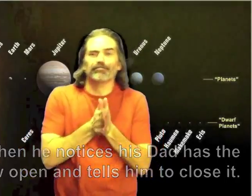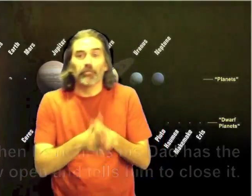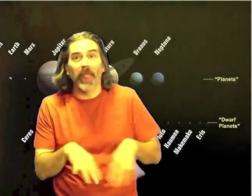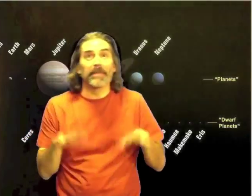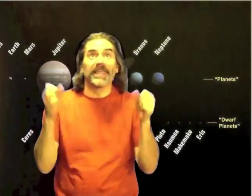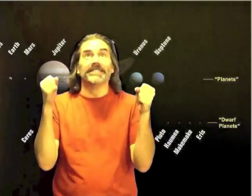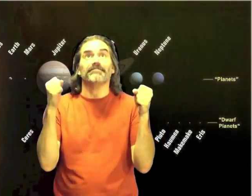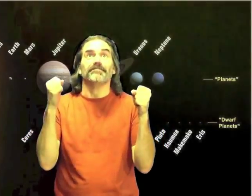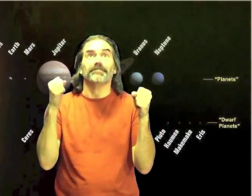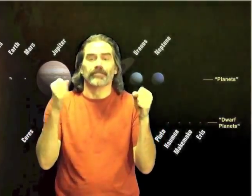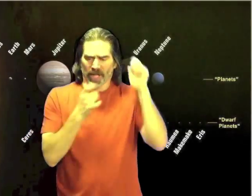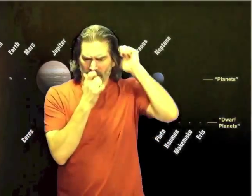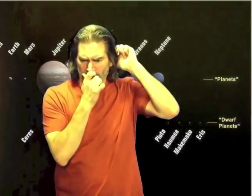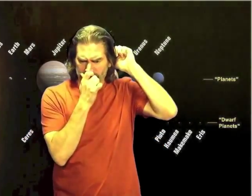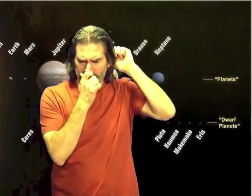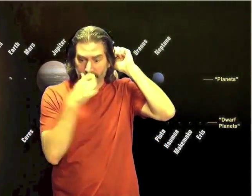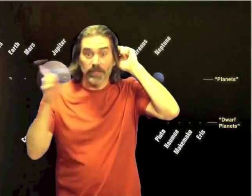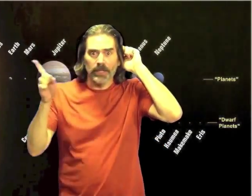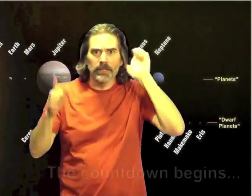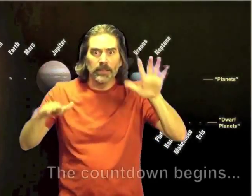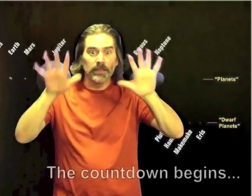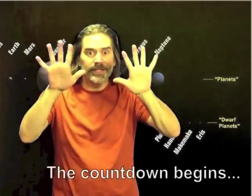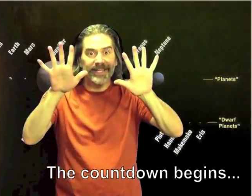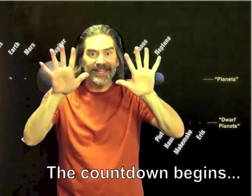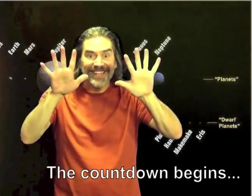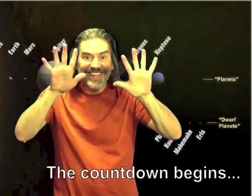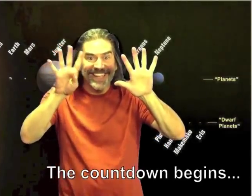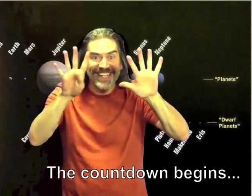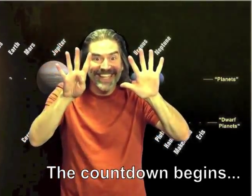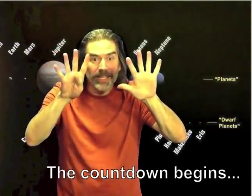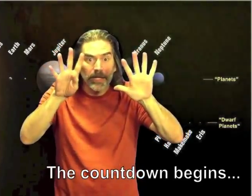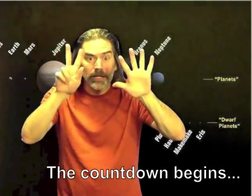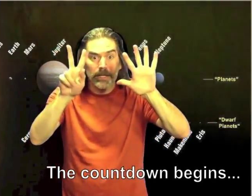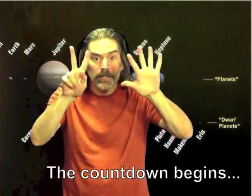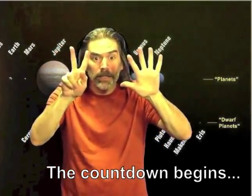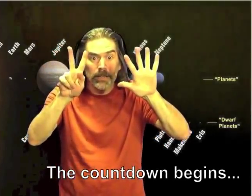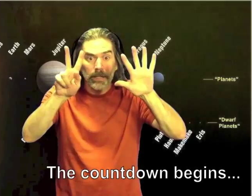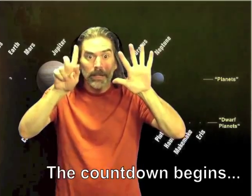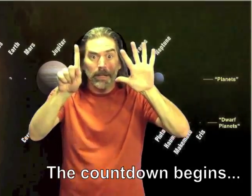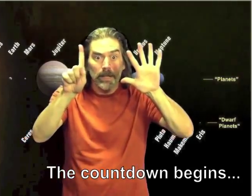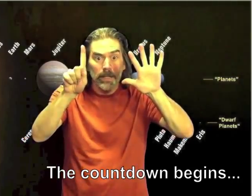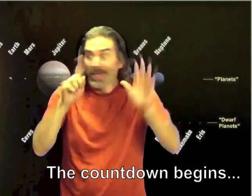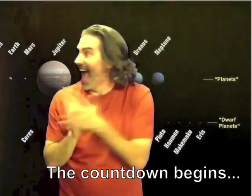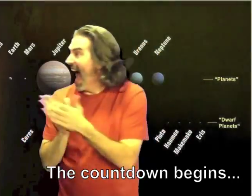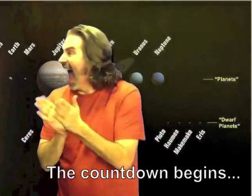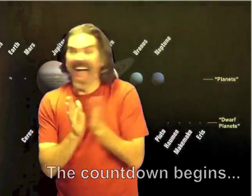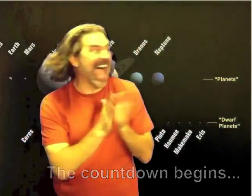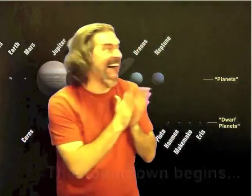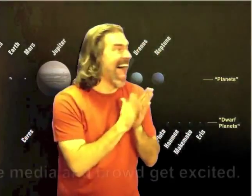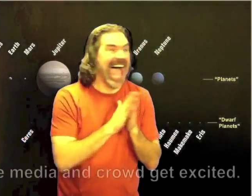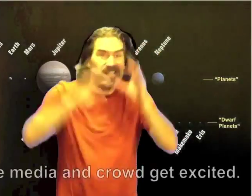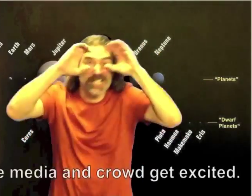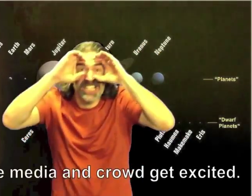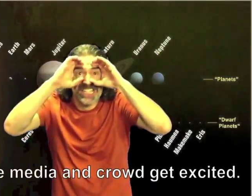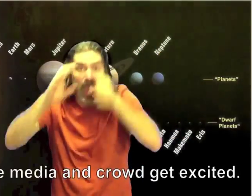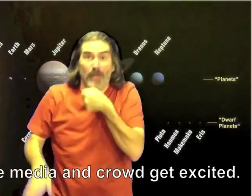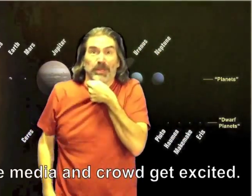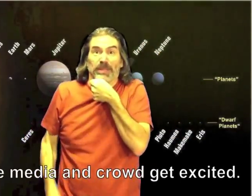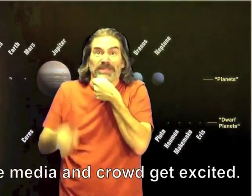orders. And then they prepare, and the countdown begins. Everyone on the ground is